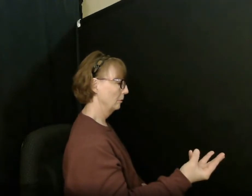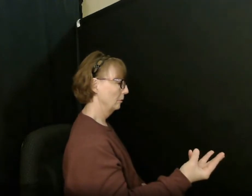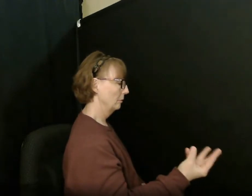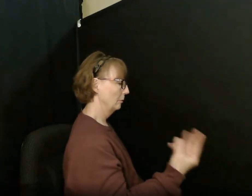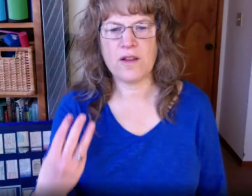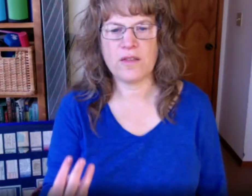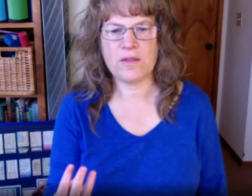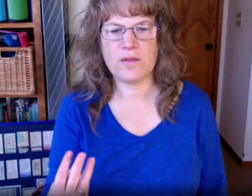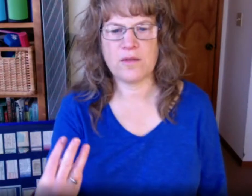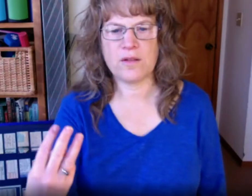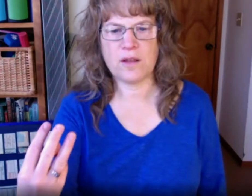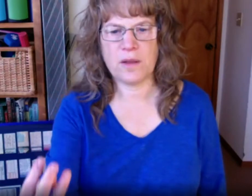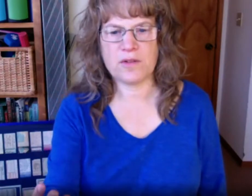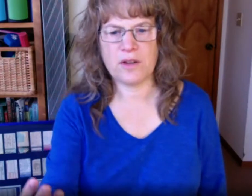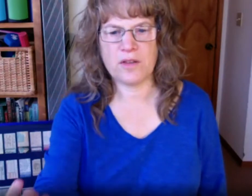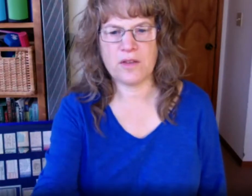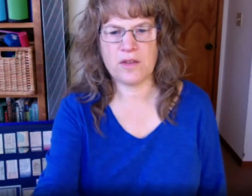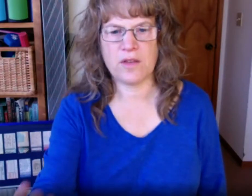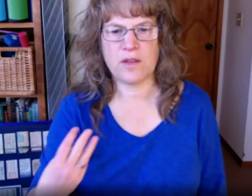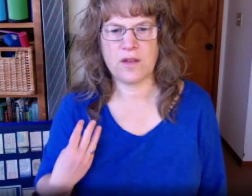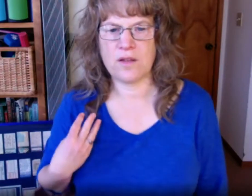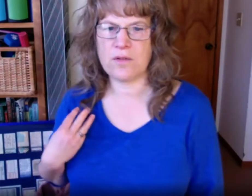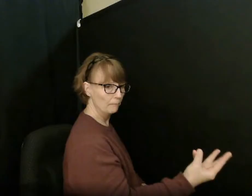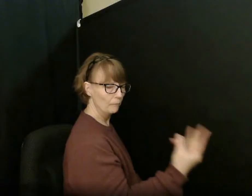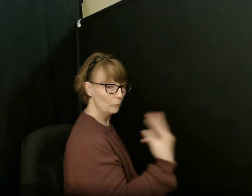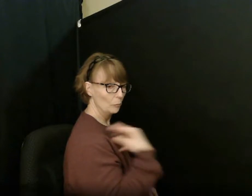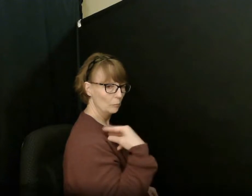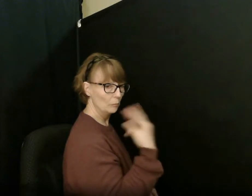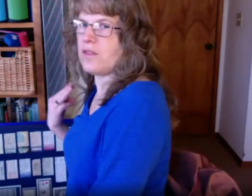Oh, it is like mountains. Yeah. Right? So it's